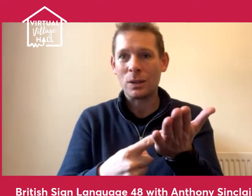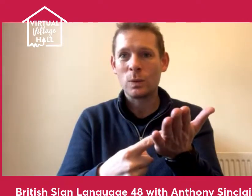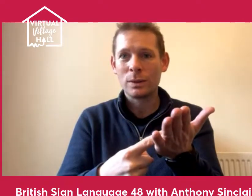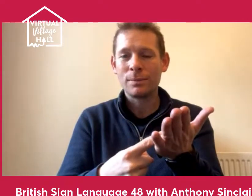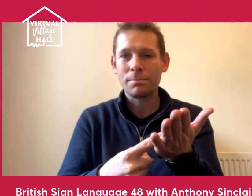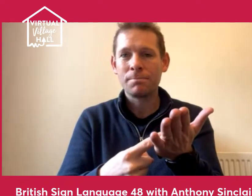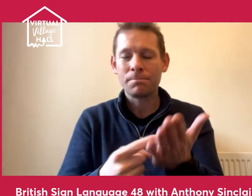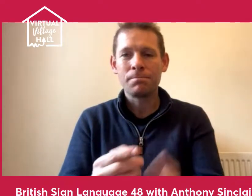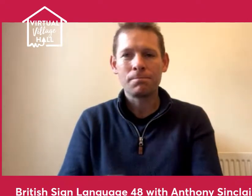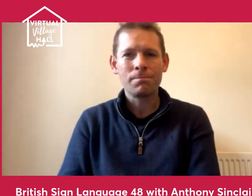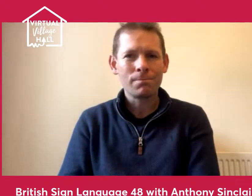£1.